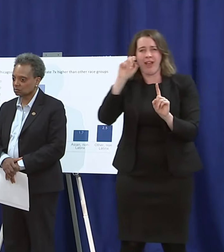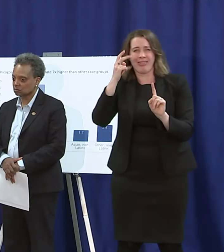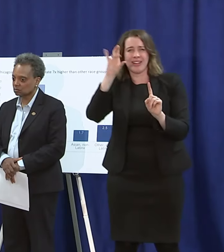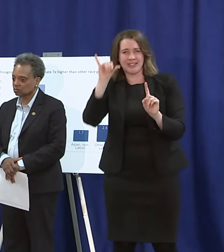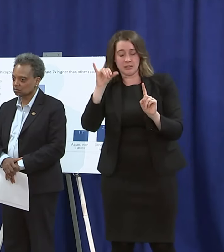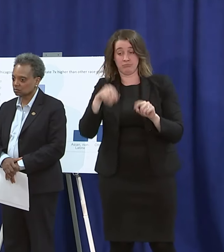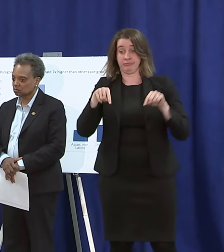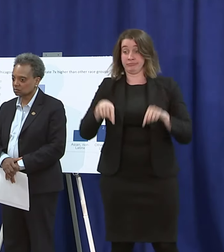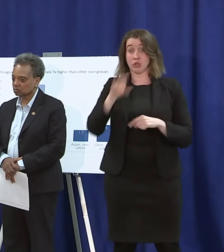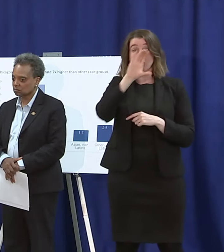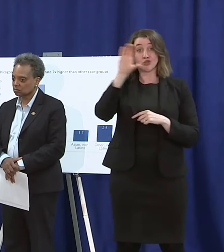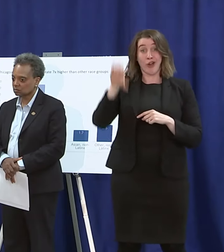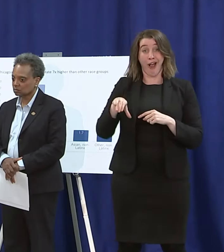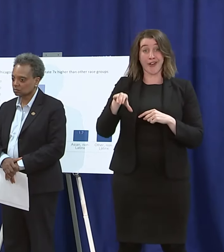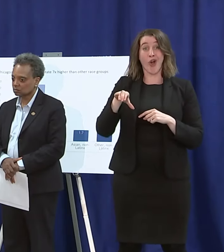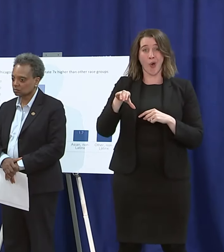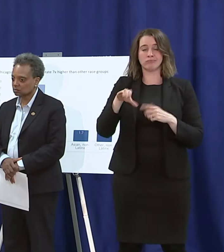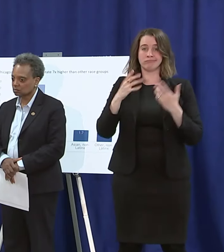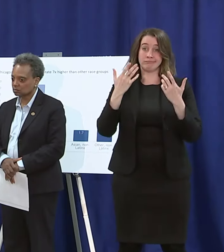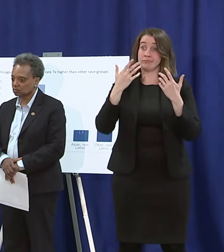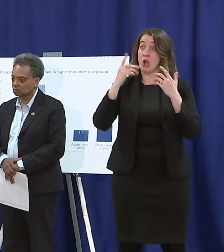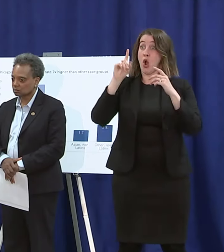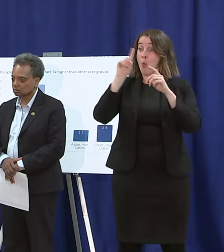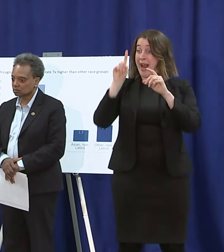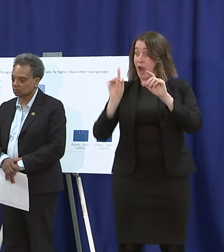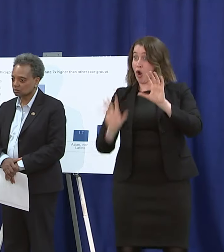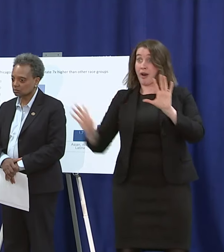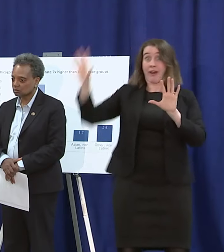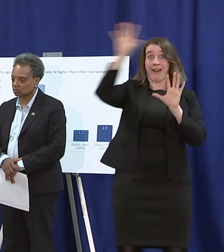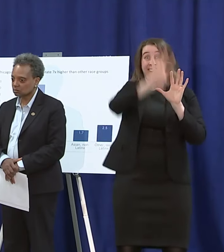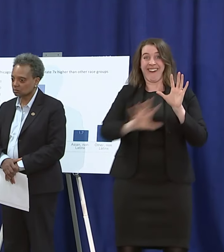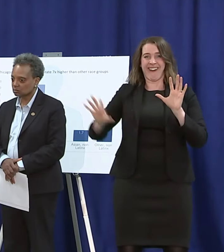Chicago, geography often is a stand-in for race and